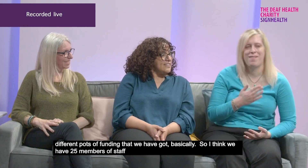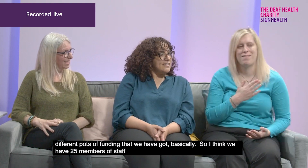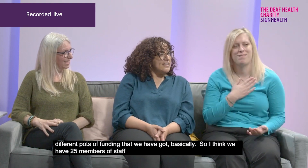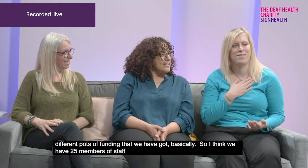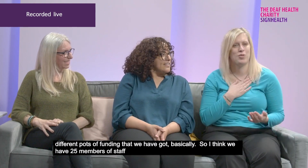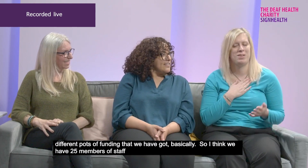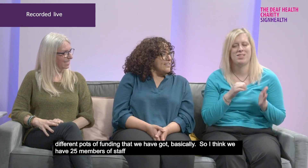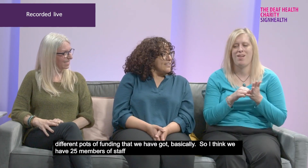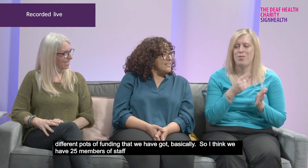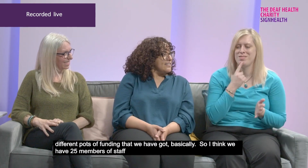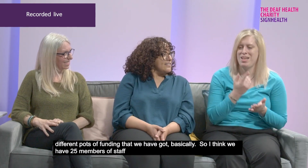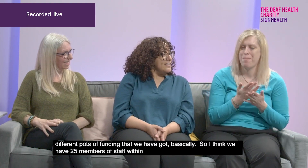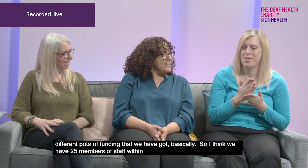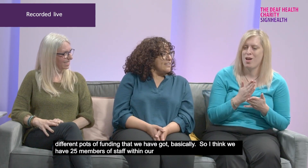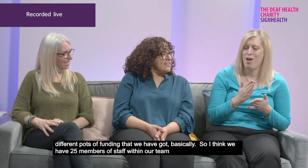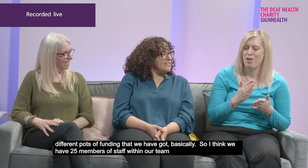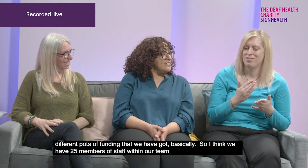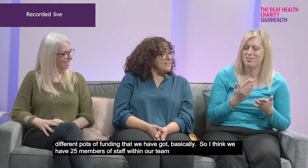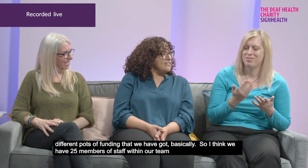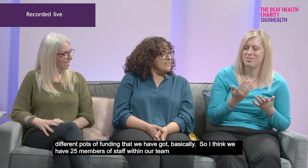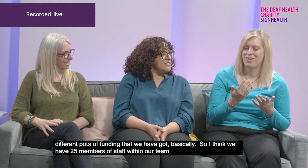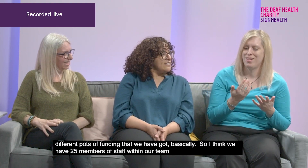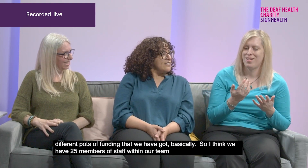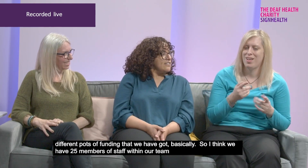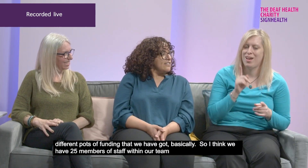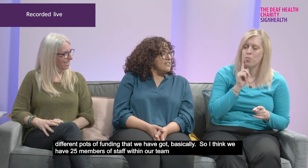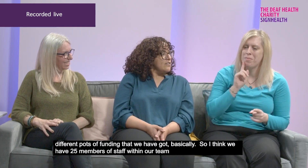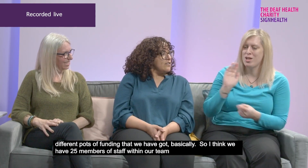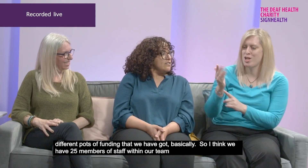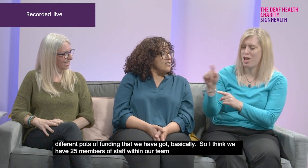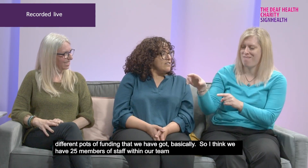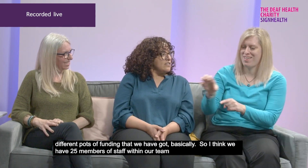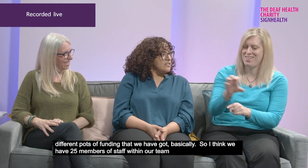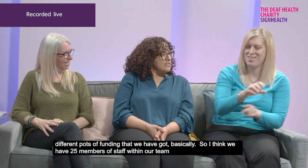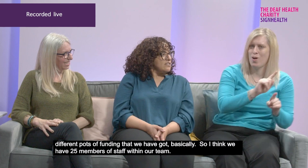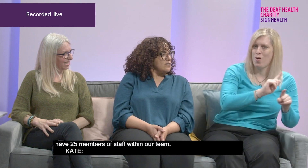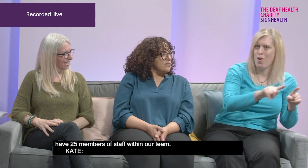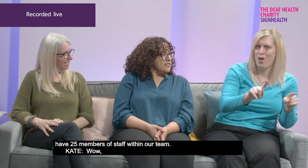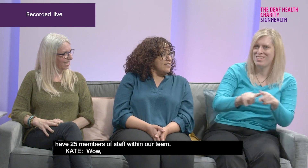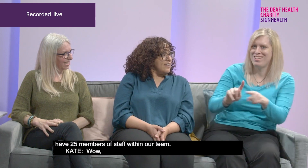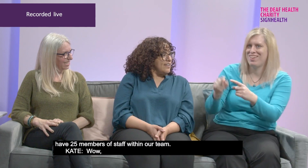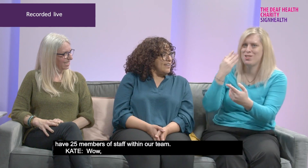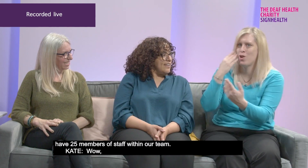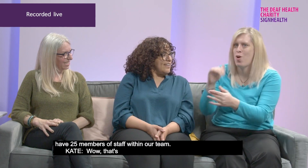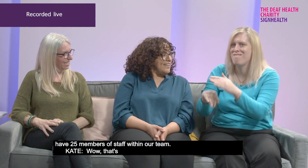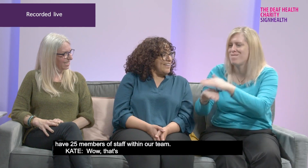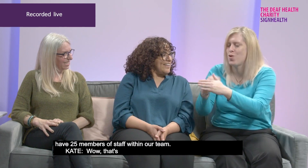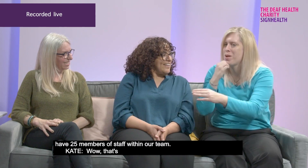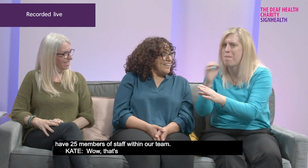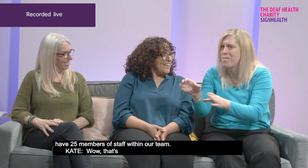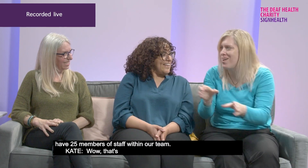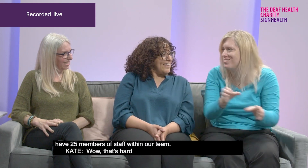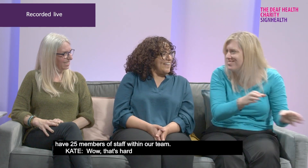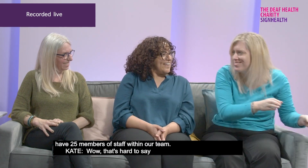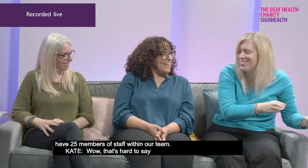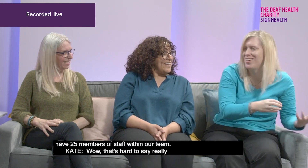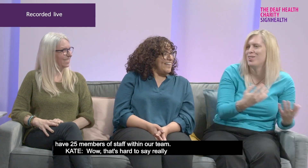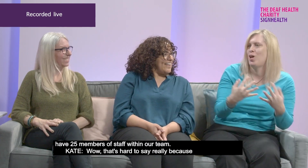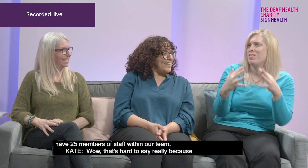And Kate's saying, wow, that's hard to say, really, because for the women's services, all these different organisations, I don't know how many each